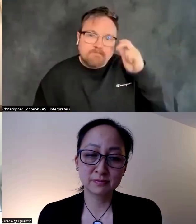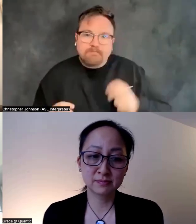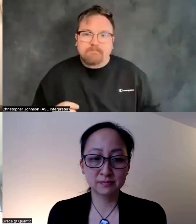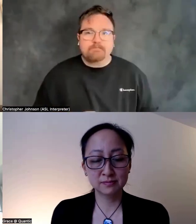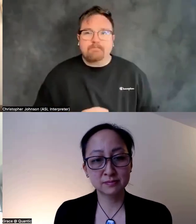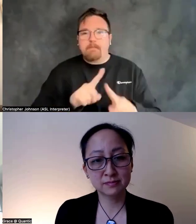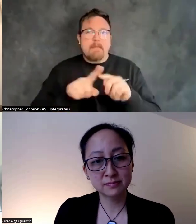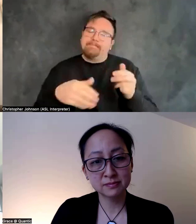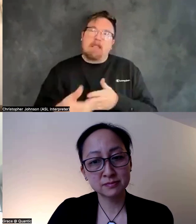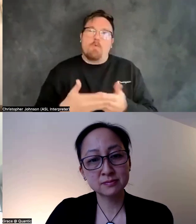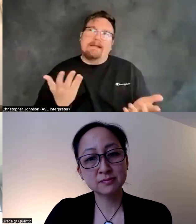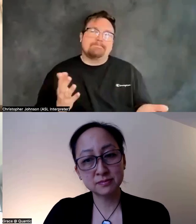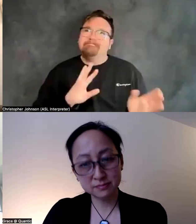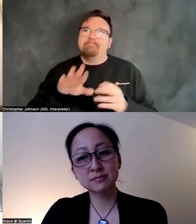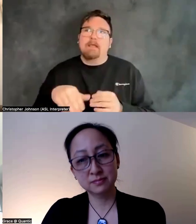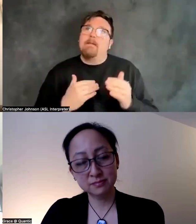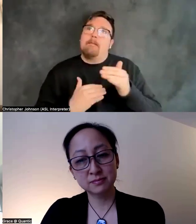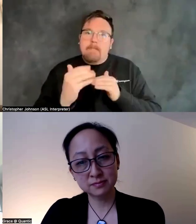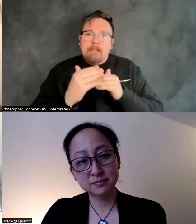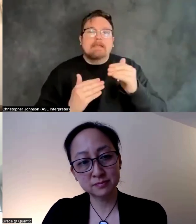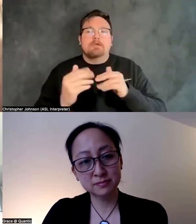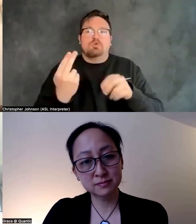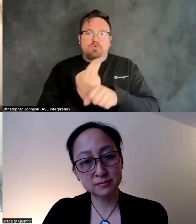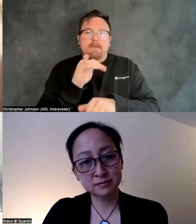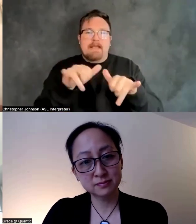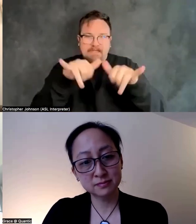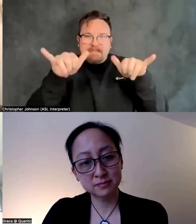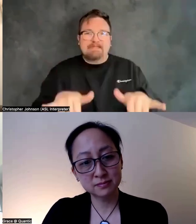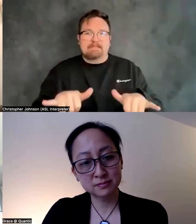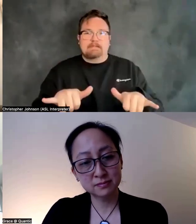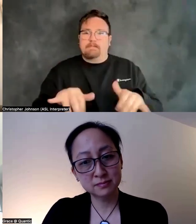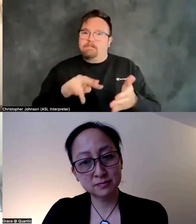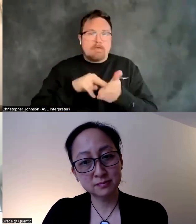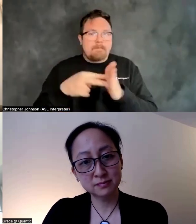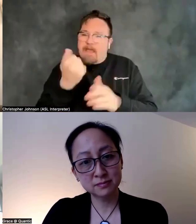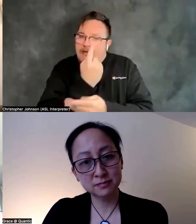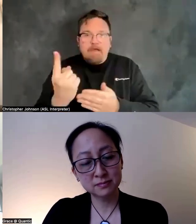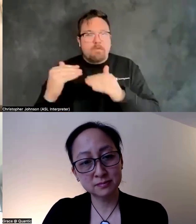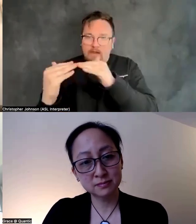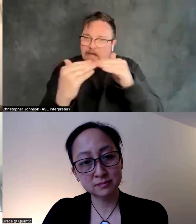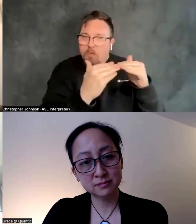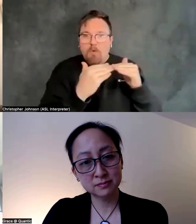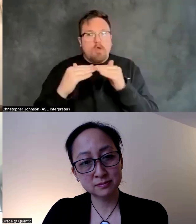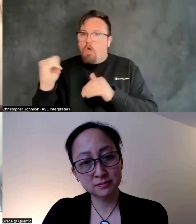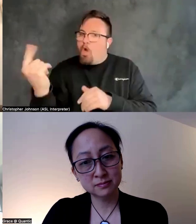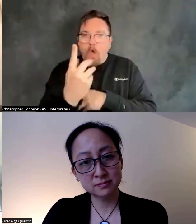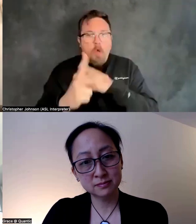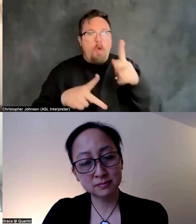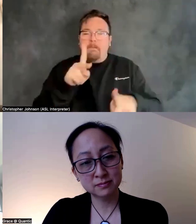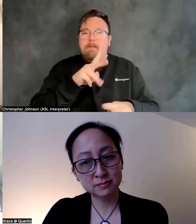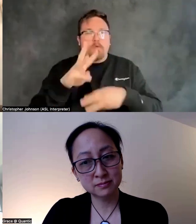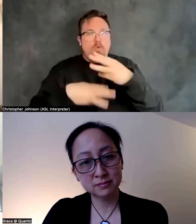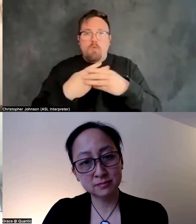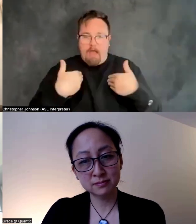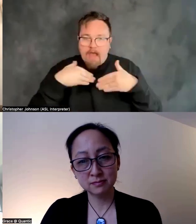just building it on a system like this just means it's everyone's equal and everyone can get access to funding all around the world. I think it's a really